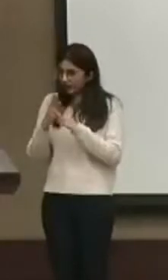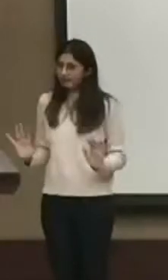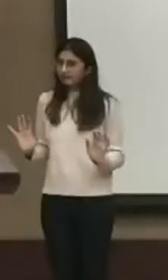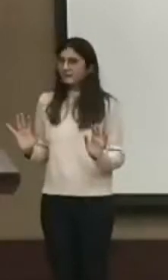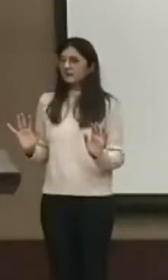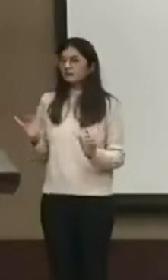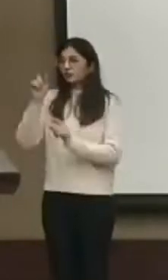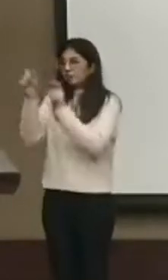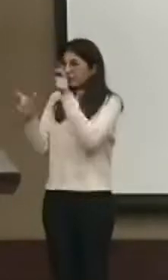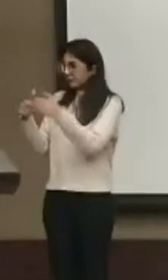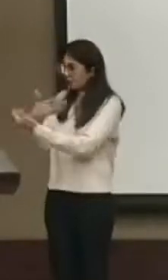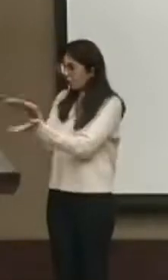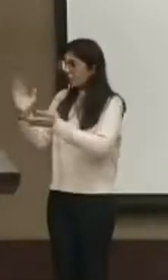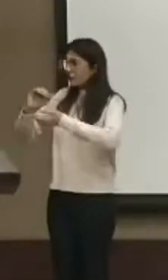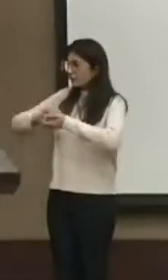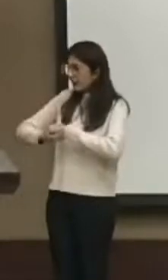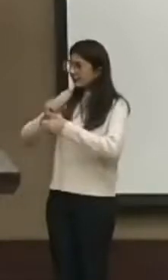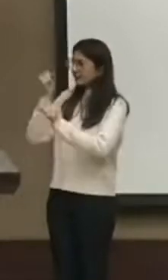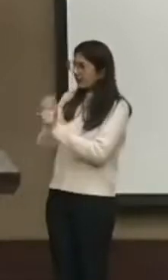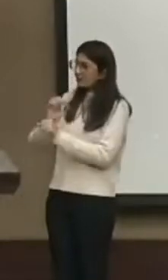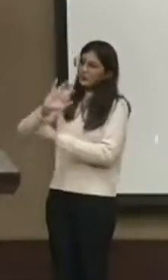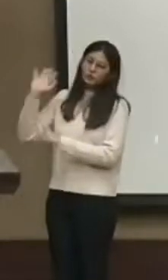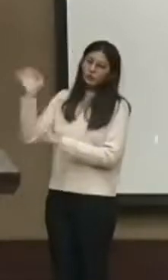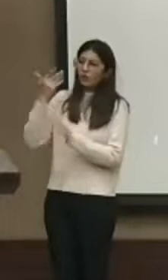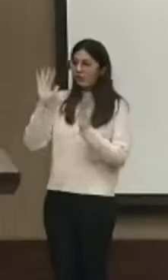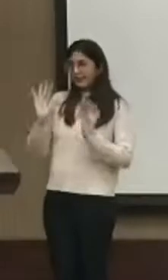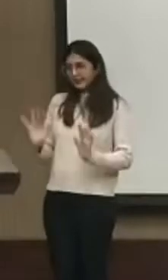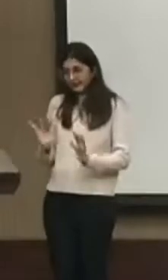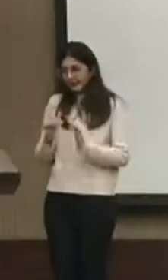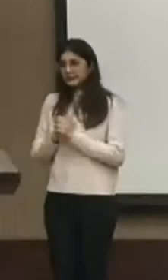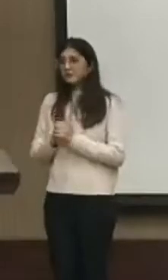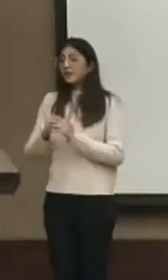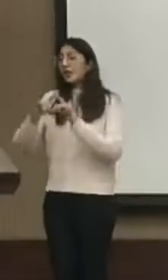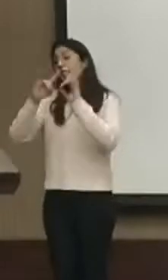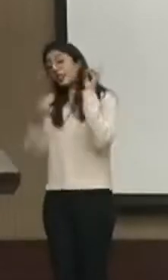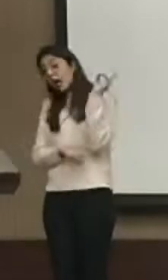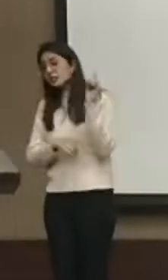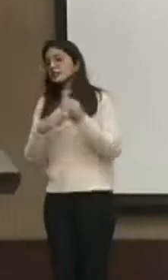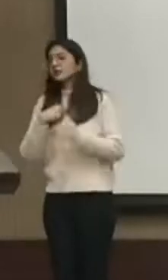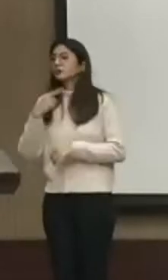people and customers and partners and governments around the world. And last but not